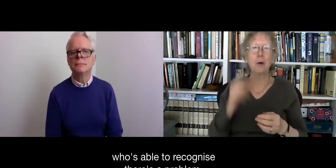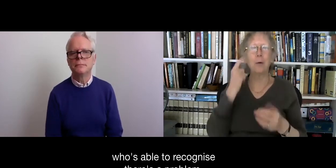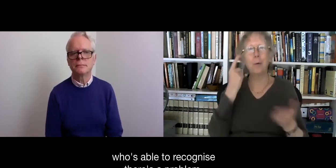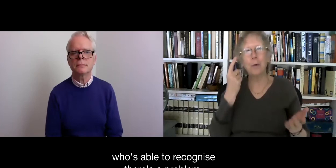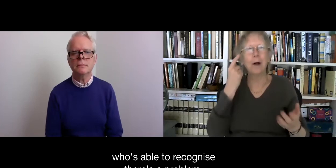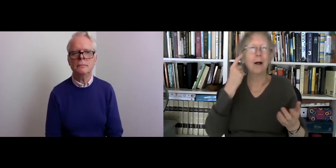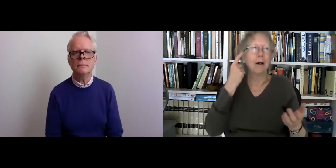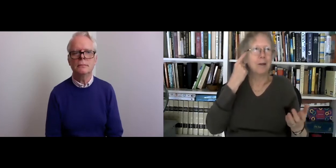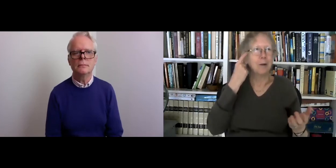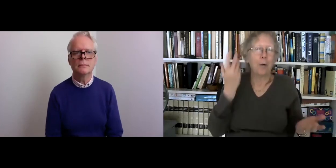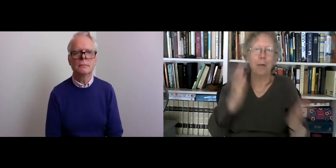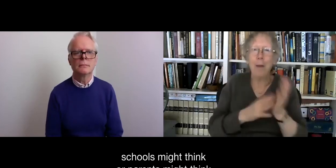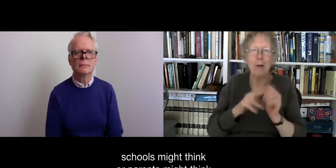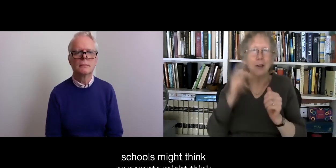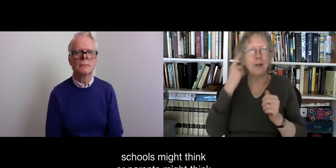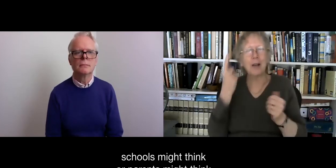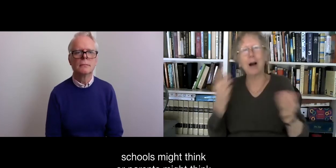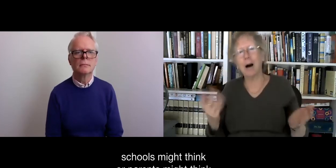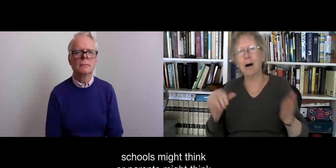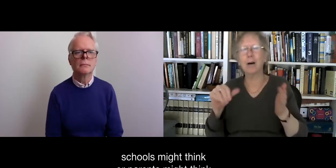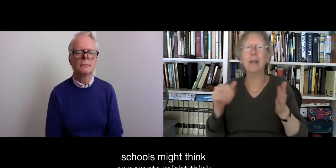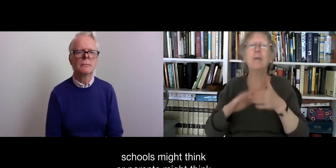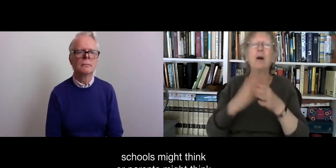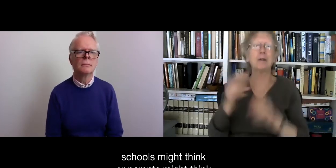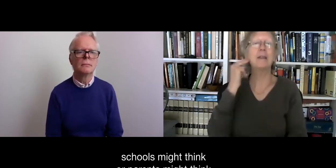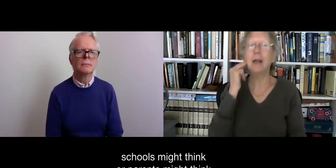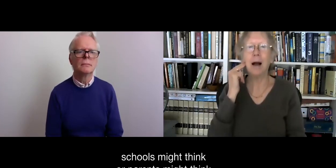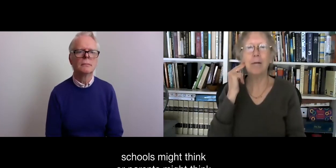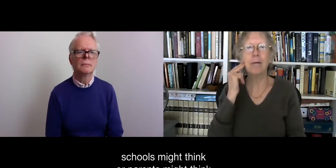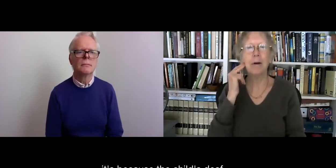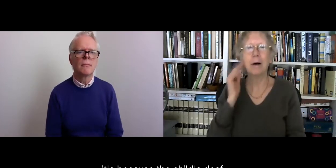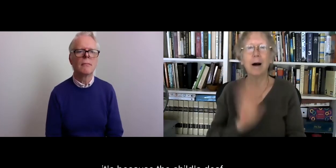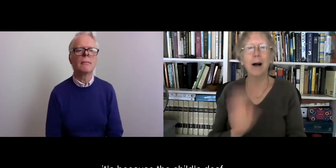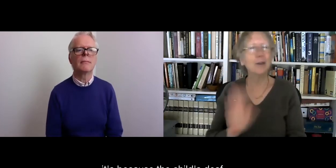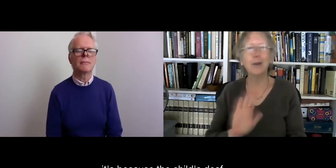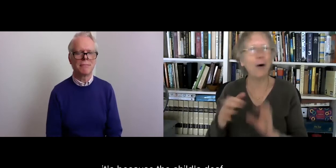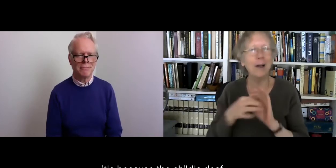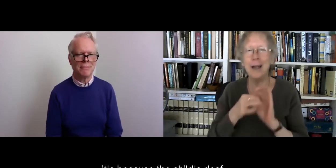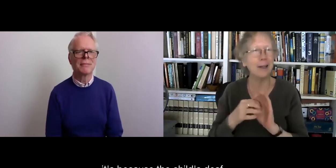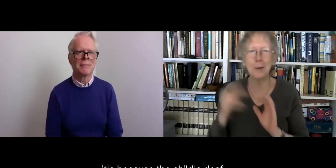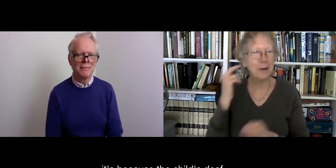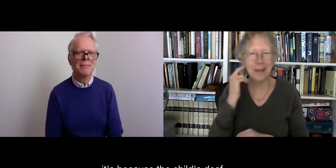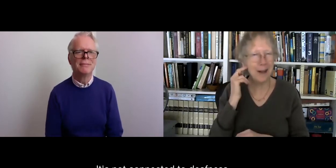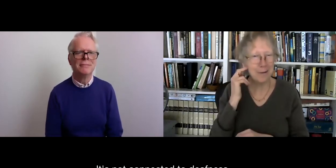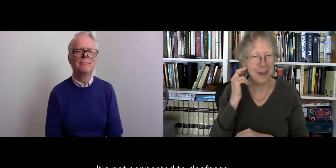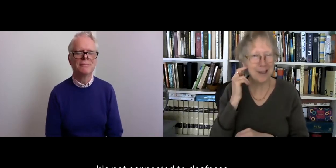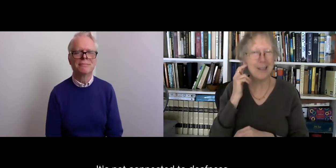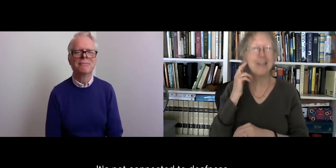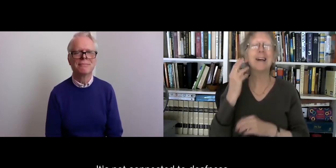problem, schools might think, or parents might think, oh, it's because the child's deaf. And it's not connected